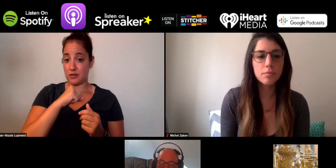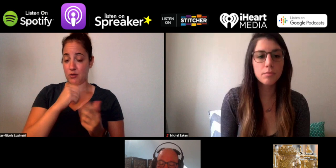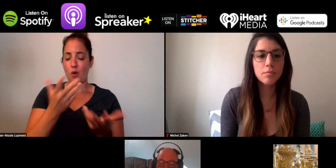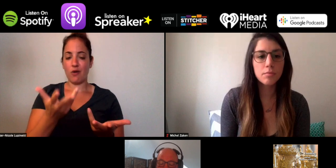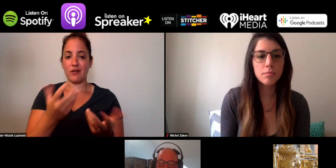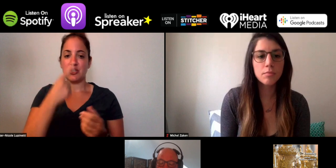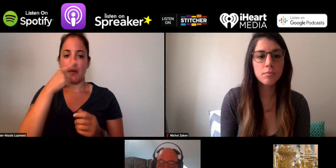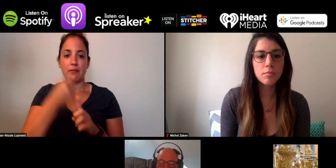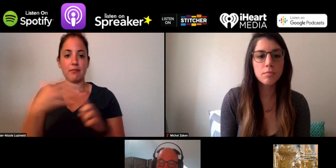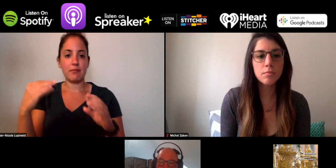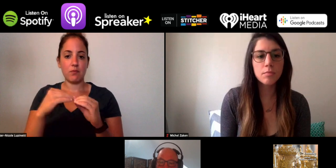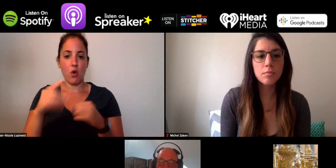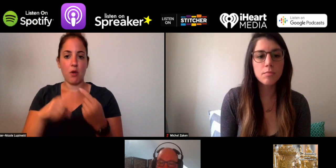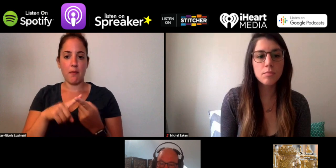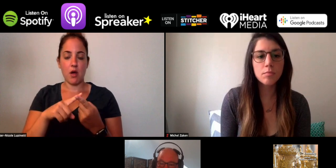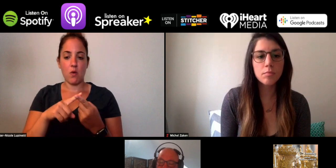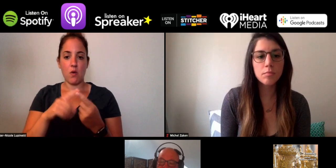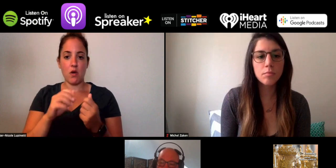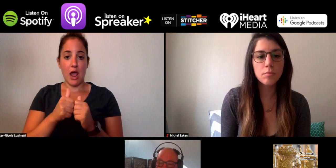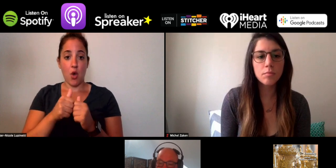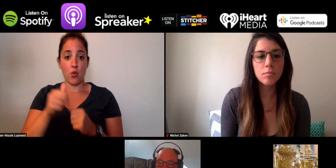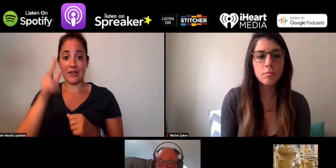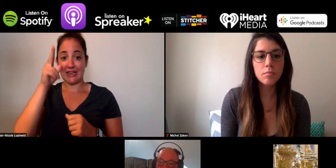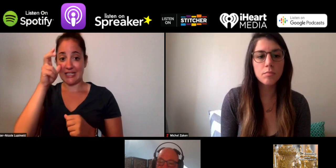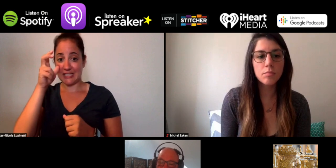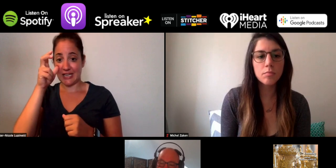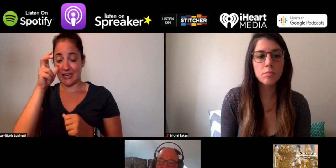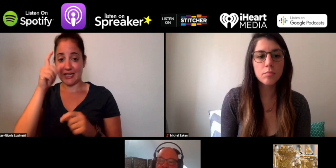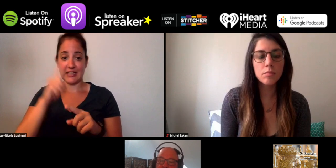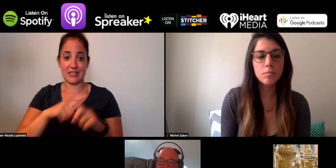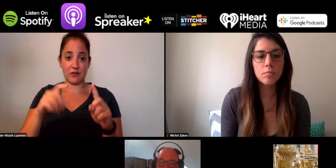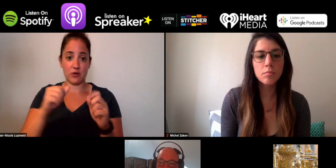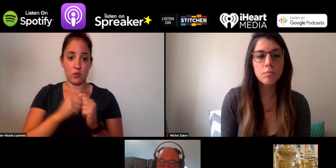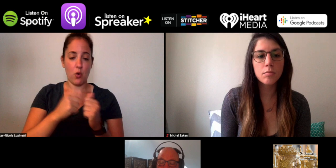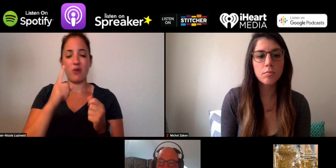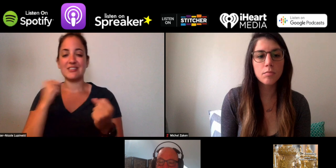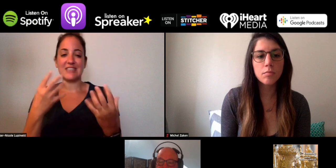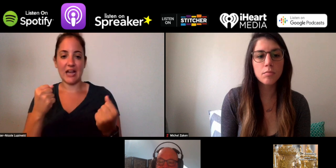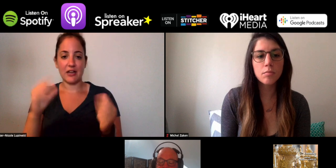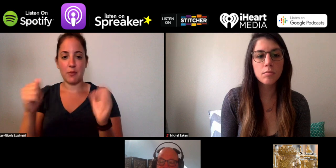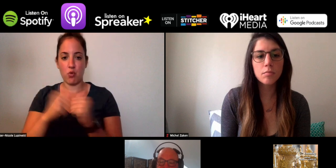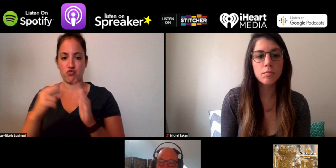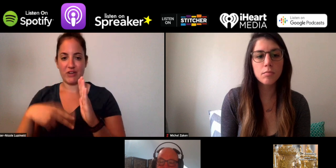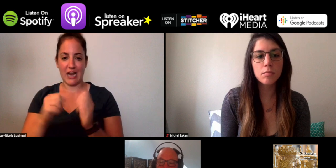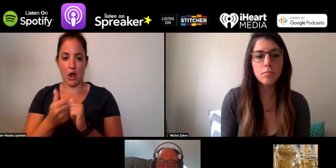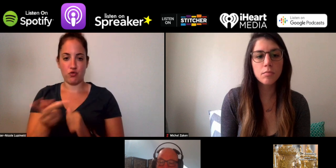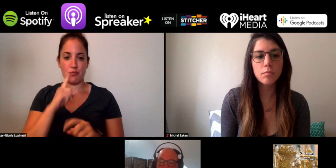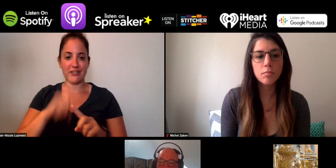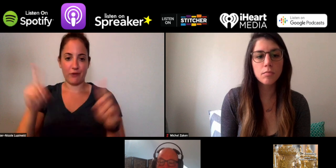bit about how that is true or not true for you with signing versus reading.